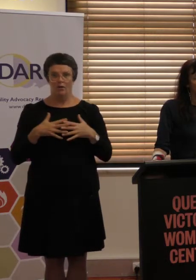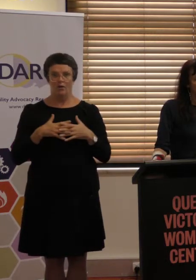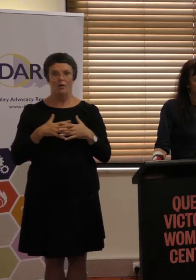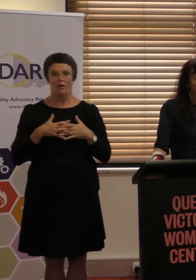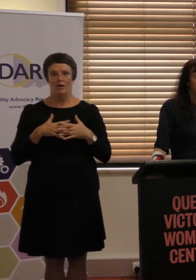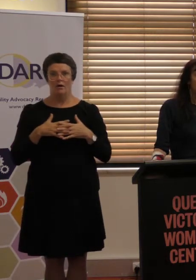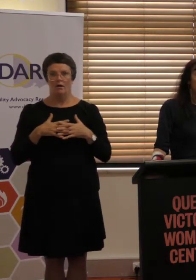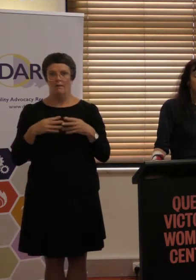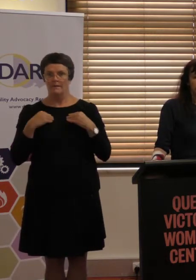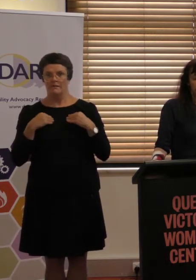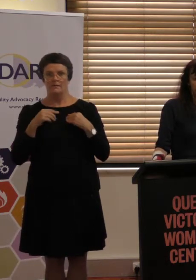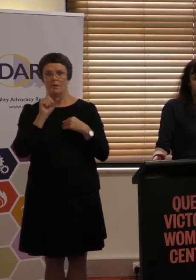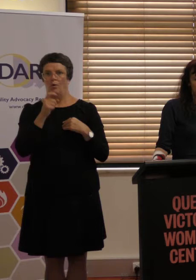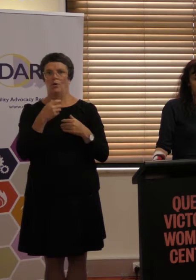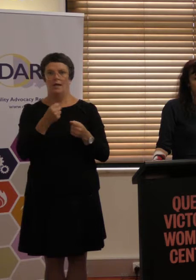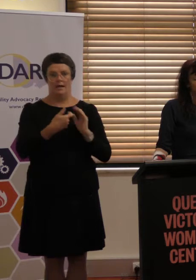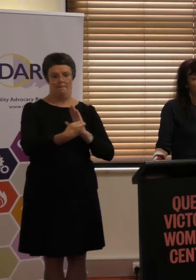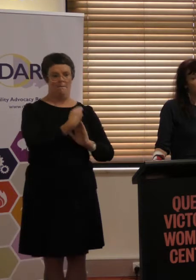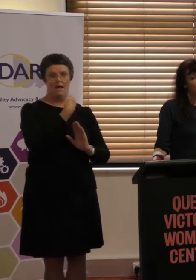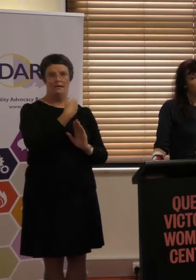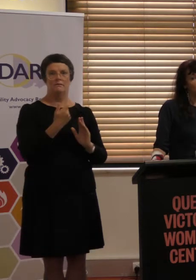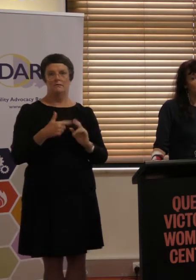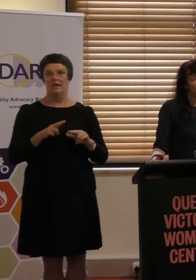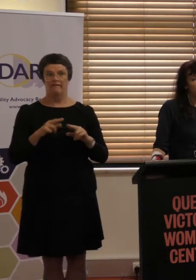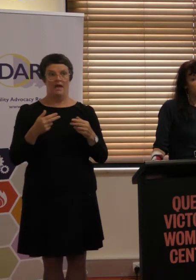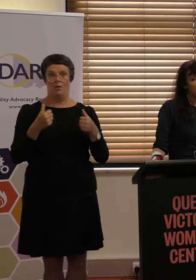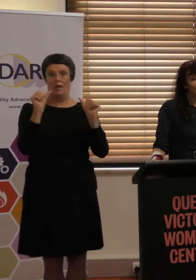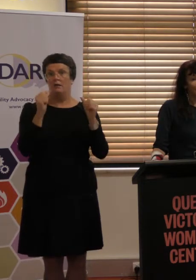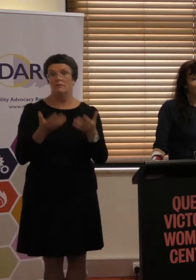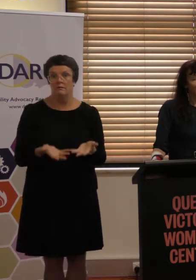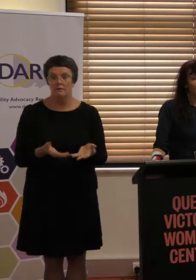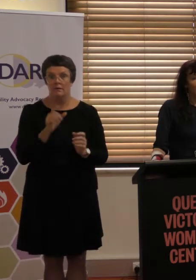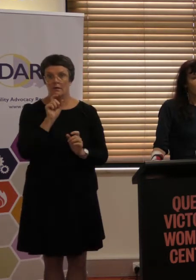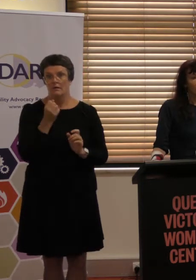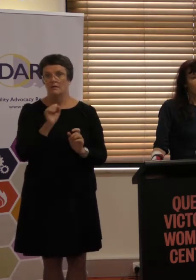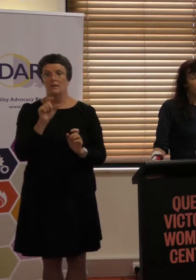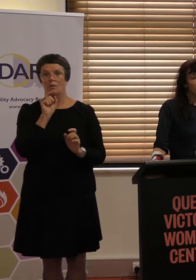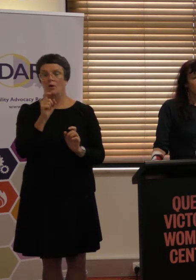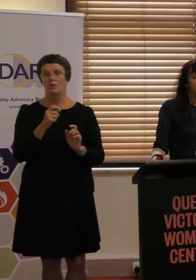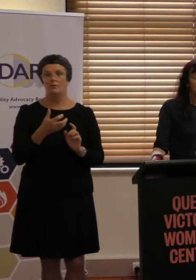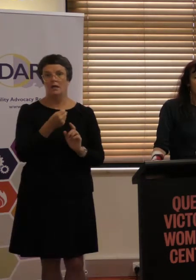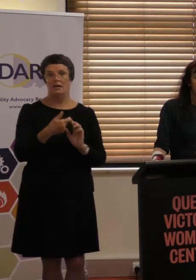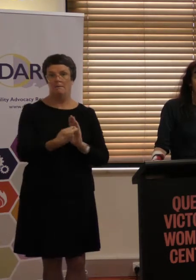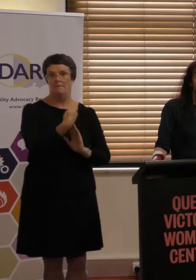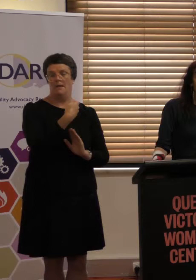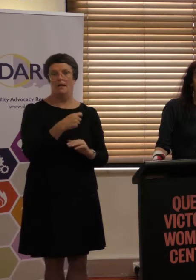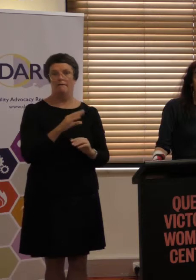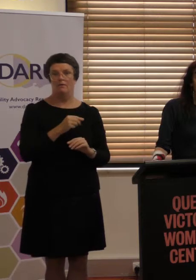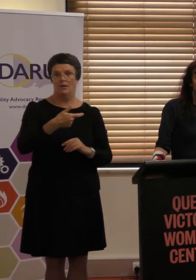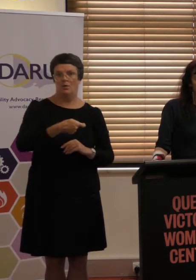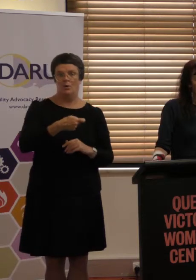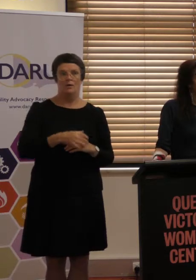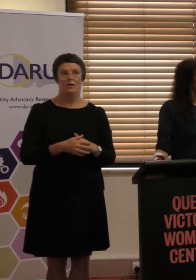they win. So then families often have to rely on community legal centres who, interestingly, are not